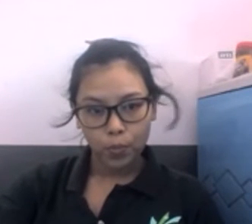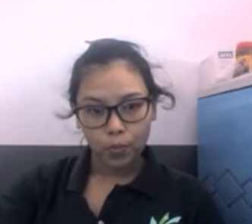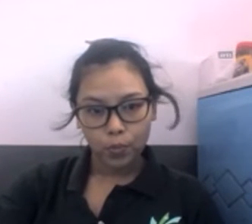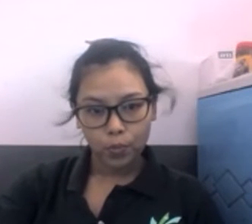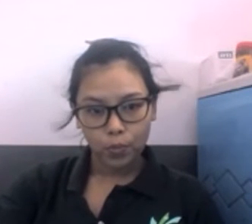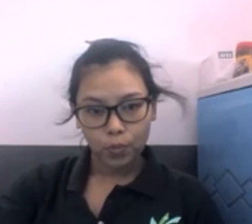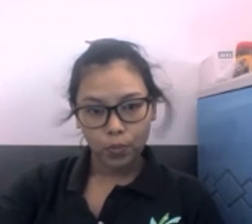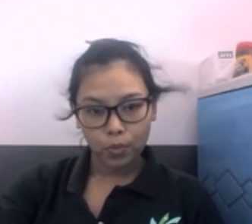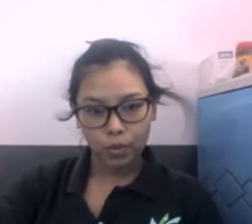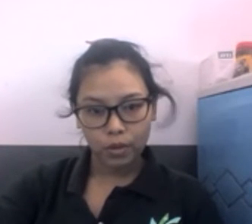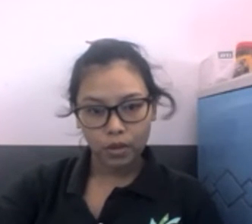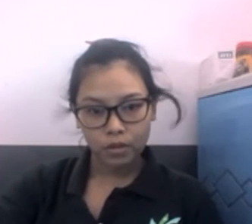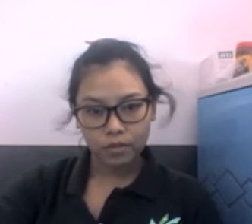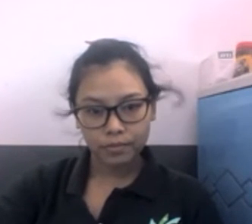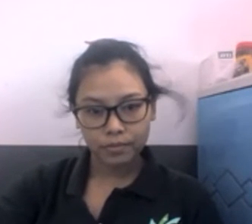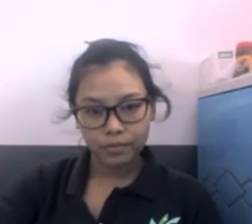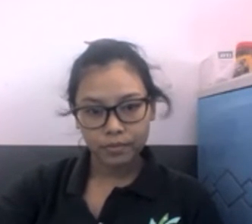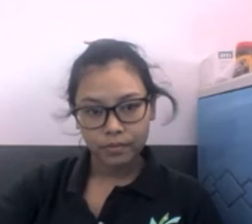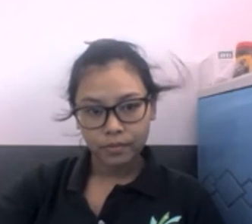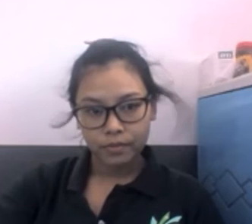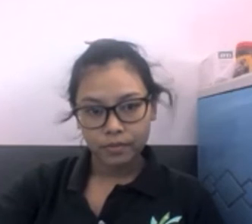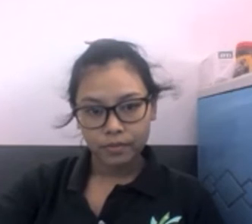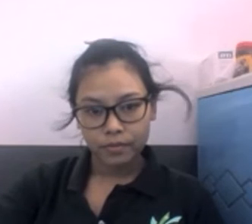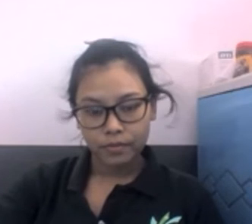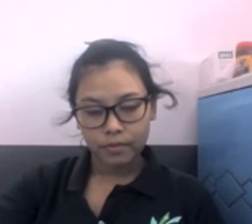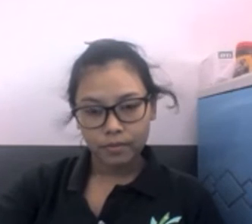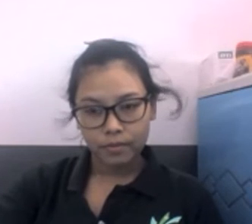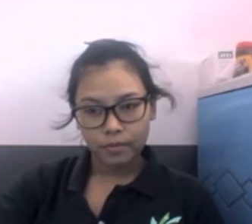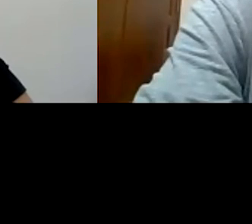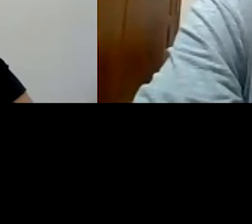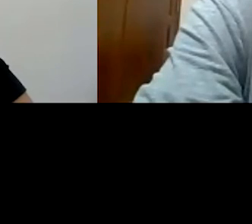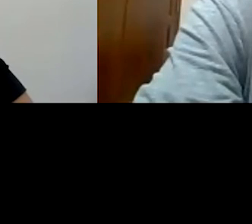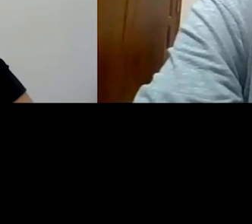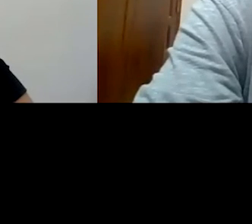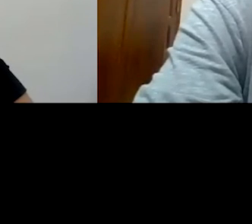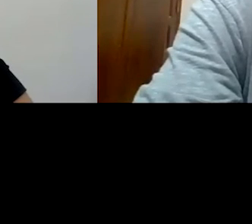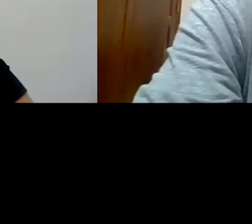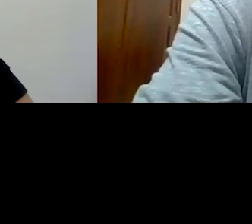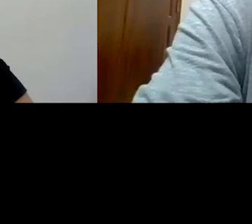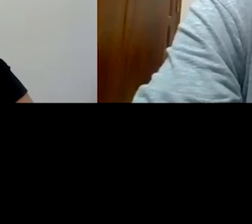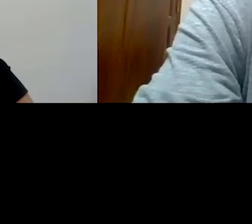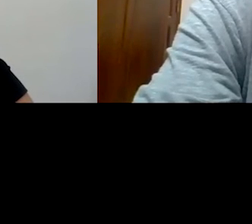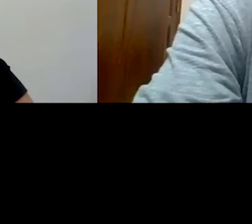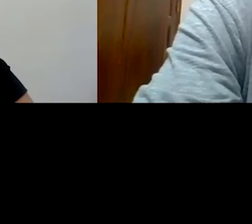For Nat, they're done with palm orientation as well. They have arranged it by handshake and palm orientation.